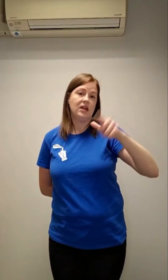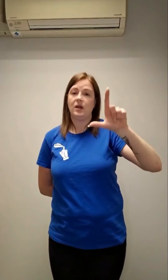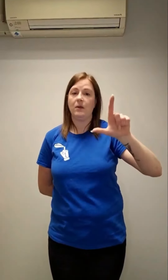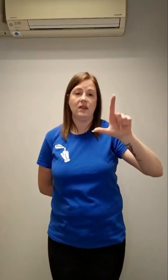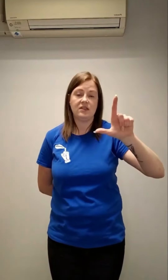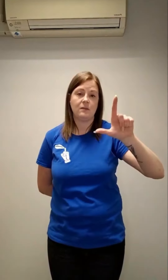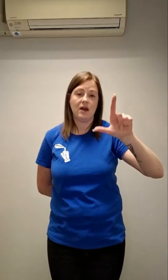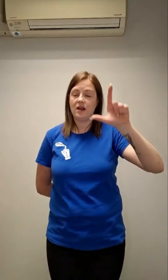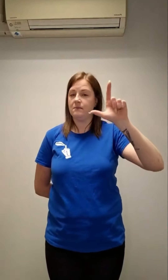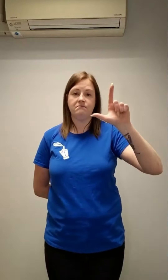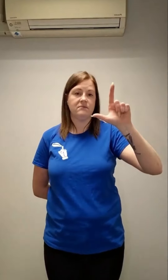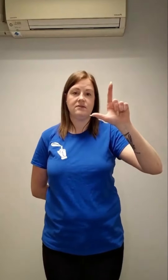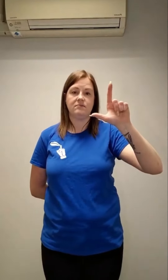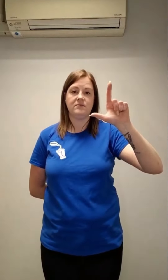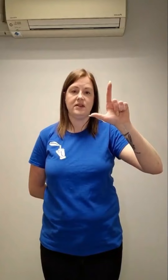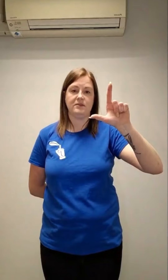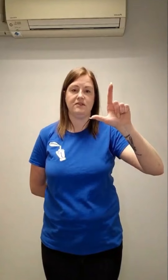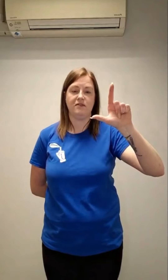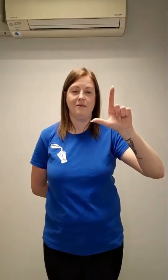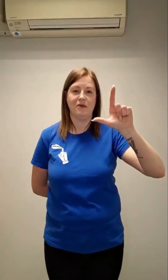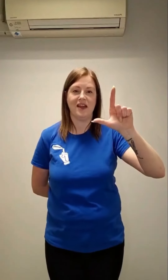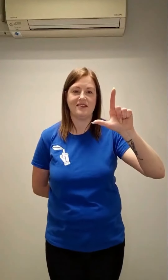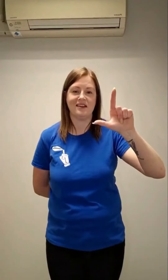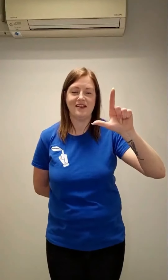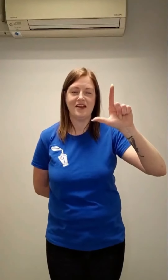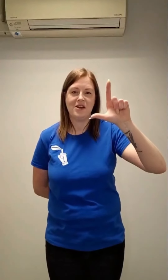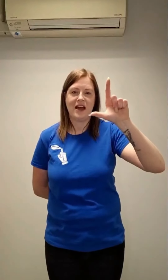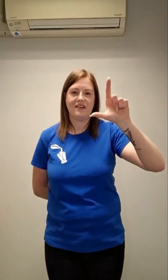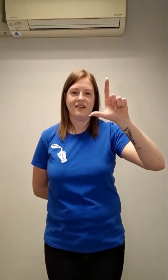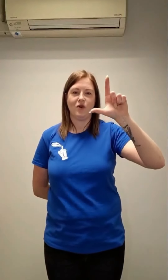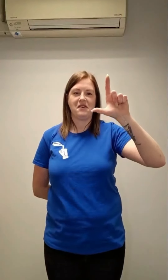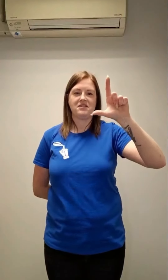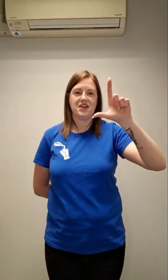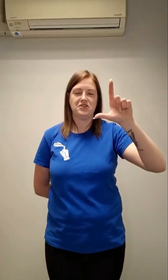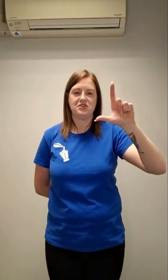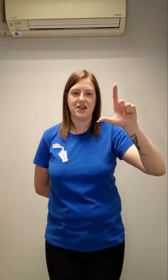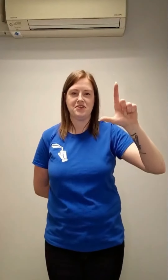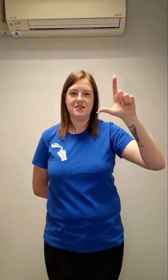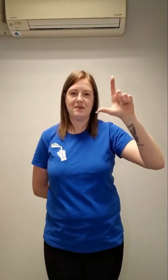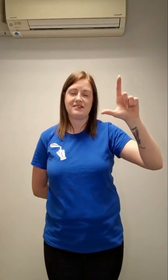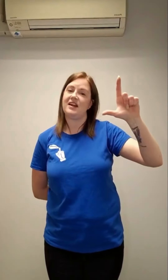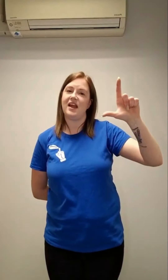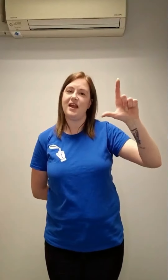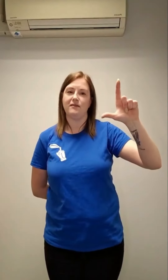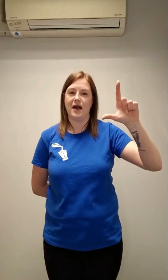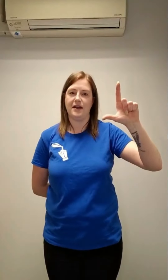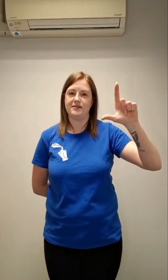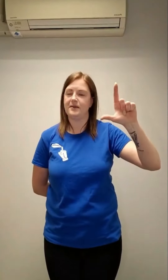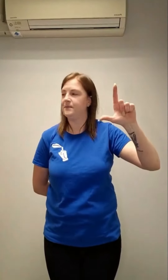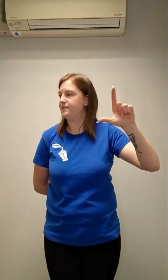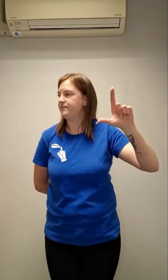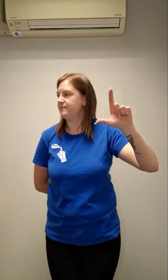can be this way. It's absolutely fine. We'll get to how the orientation changes, but an L hand.